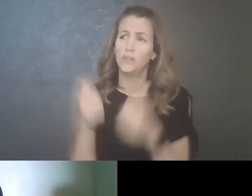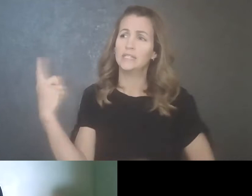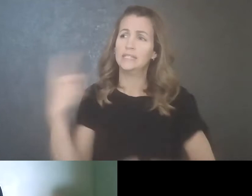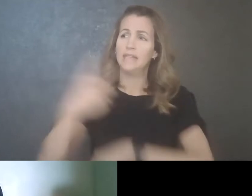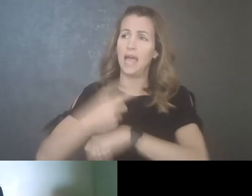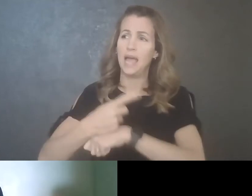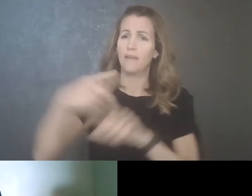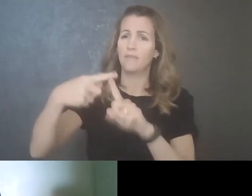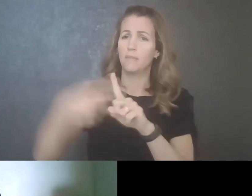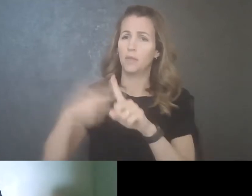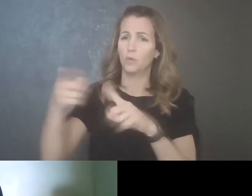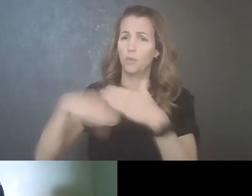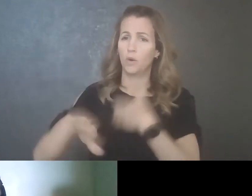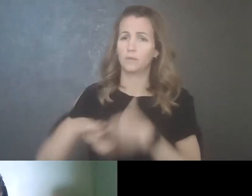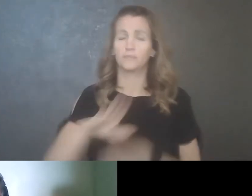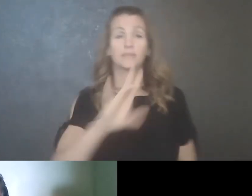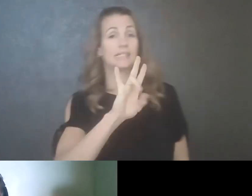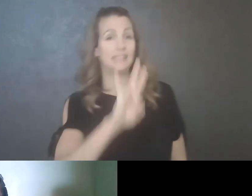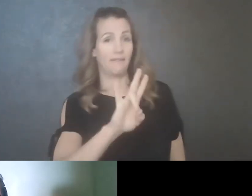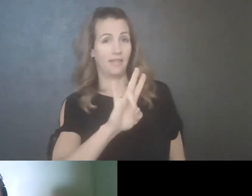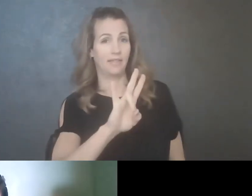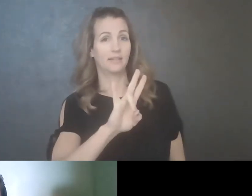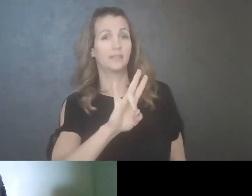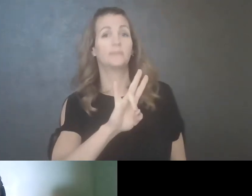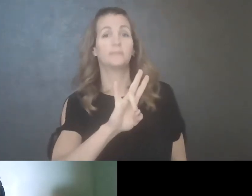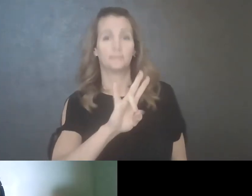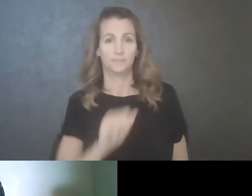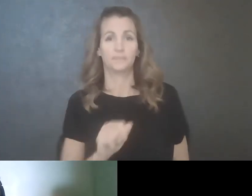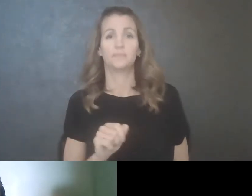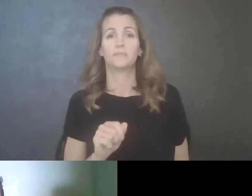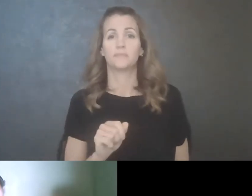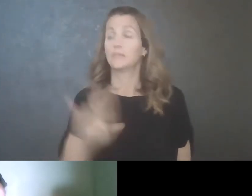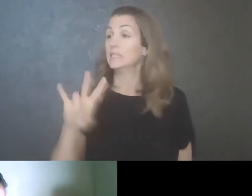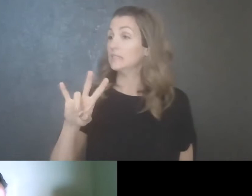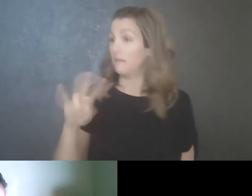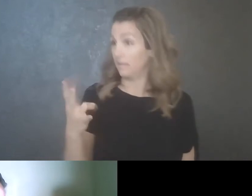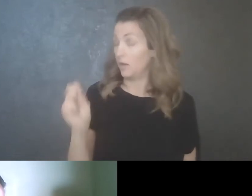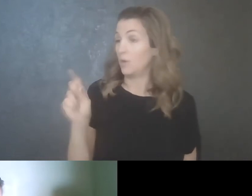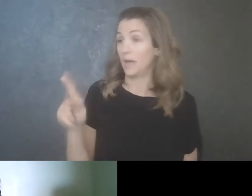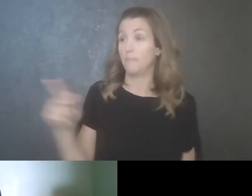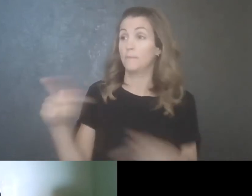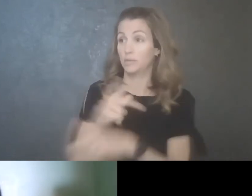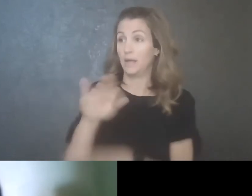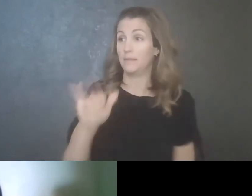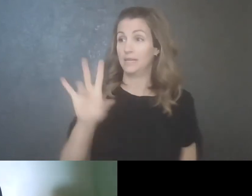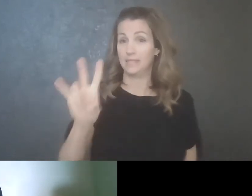were you born? The 7th. The 7th? Mm-hmm. 7. Okay. So we're going to multiply that by 7.